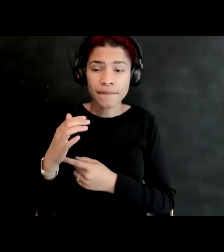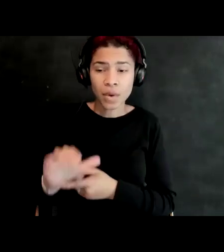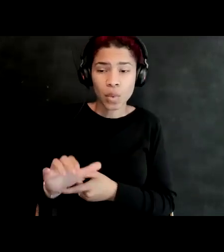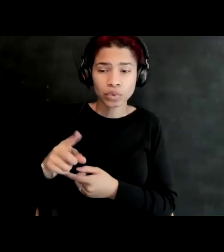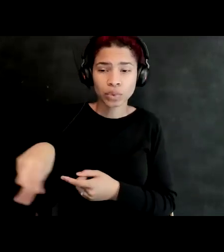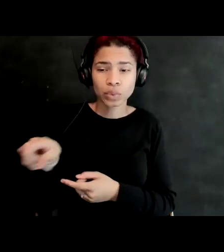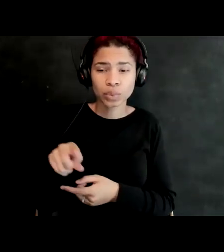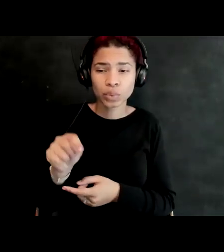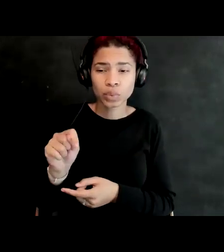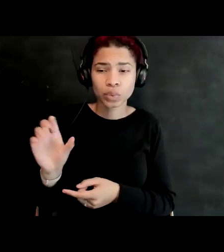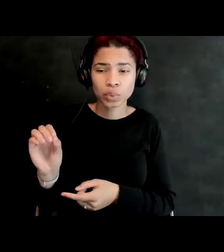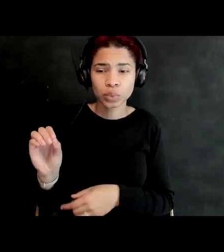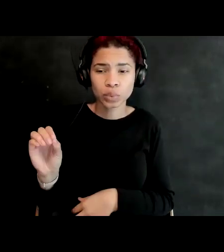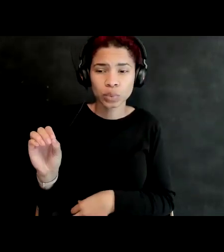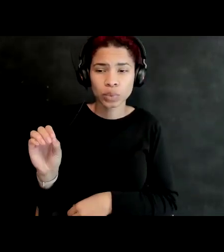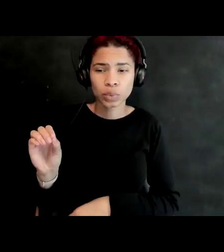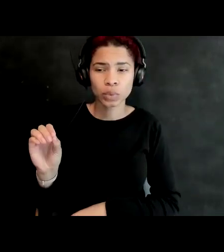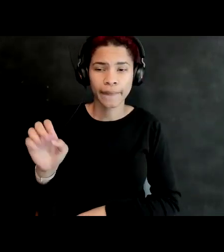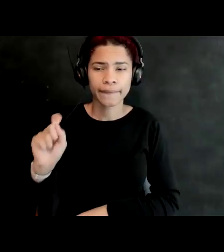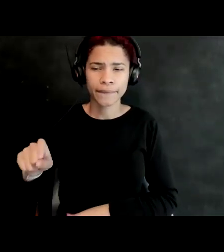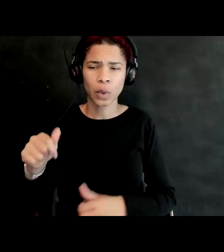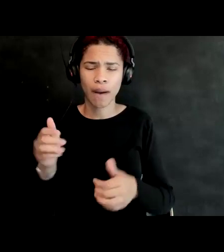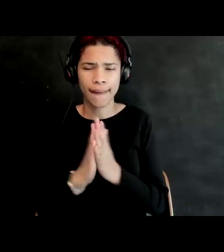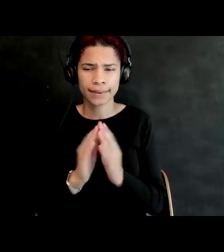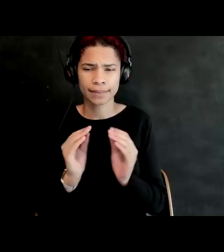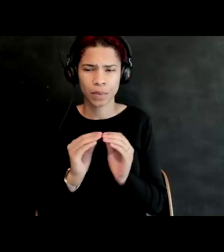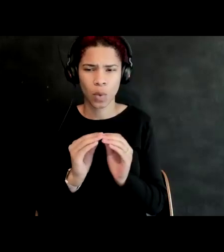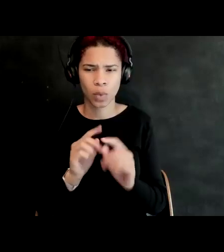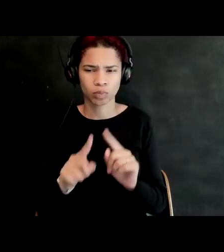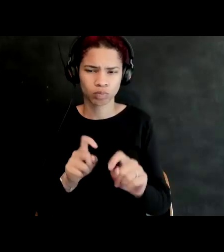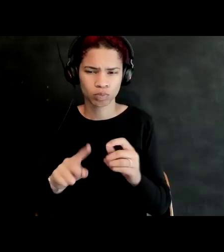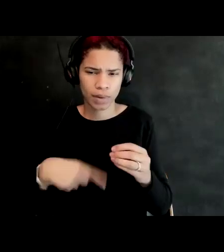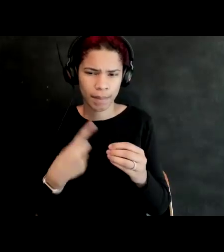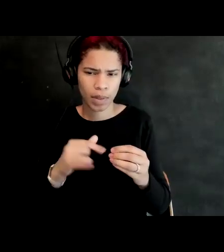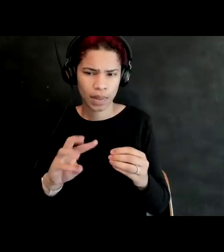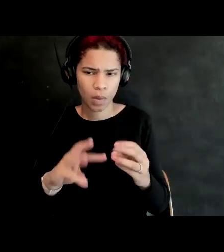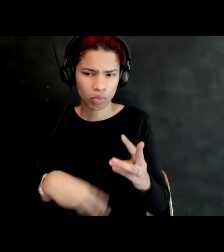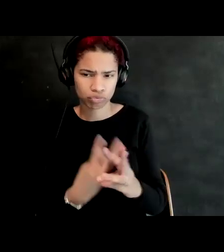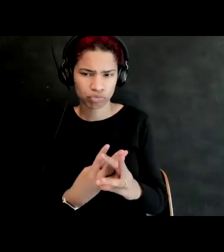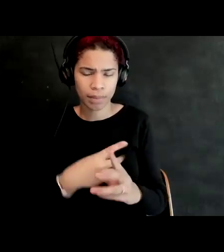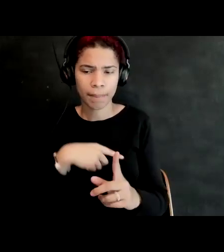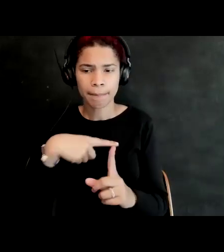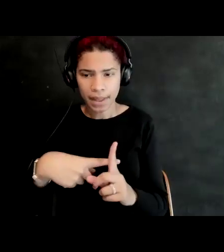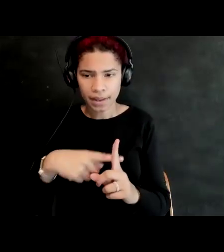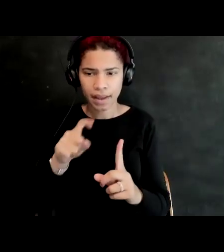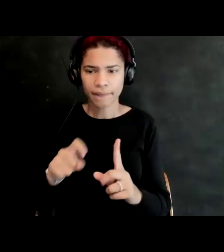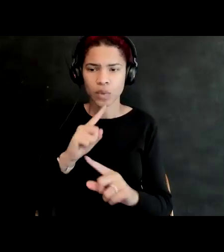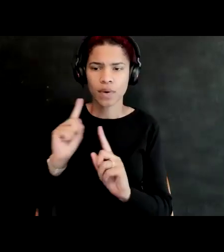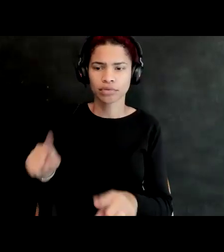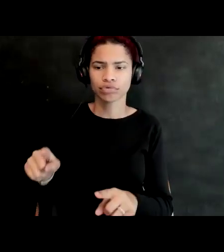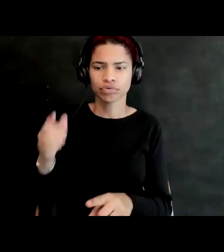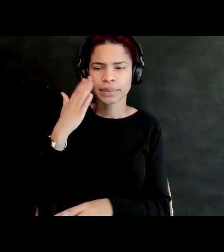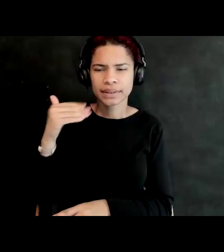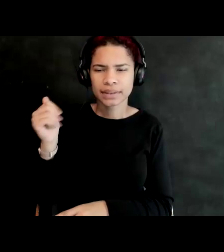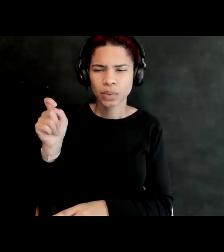you to ask questions about that world, but it also forces you to answer them, because you have to go in